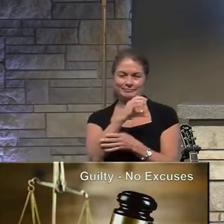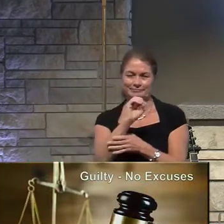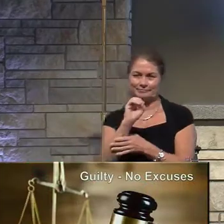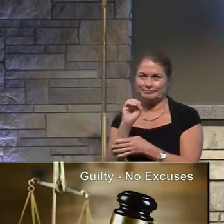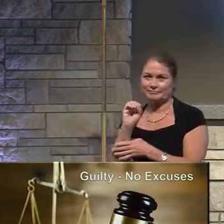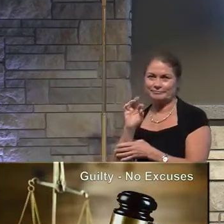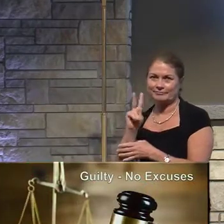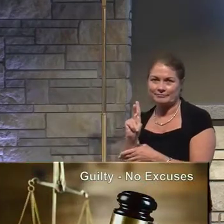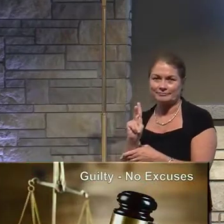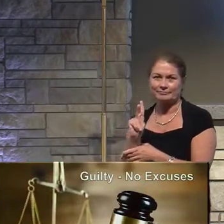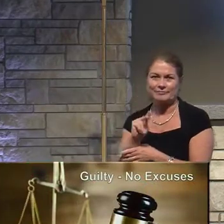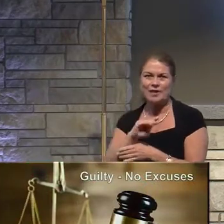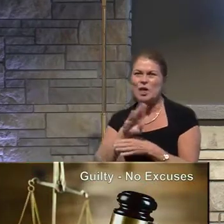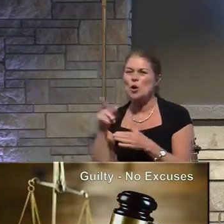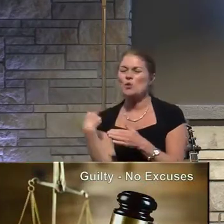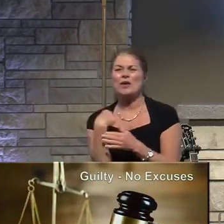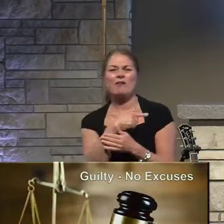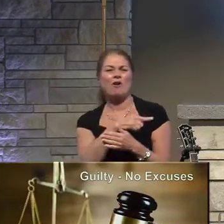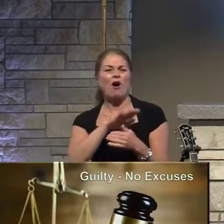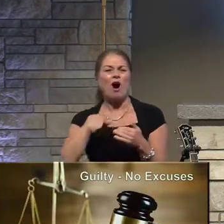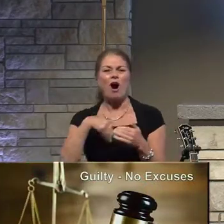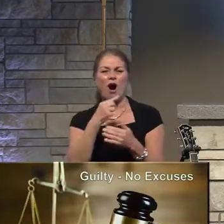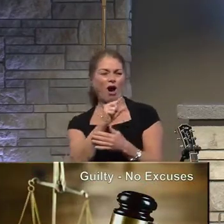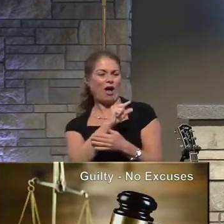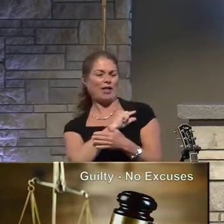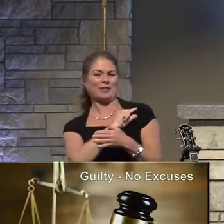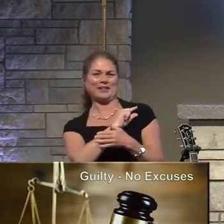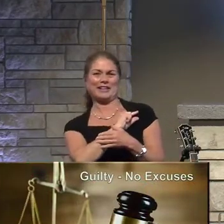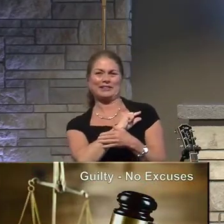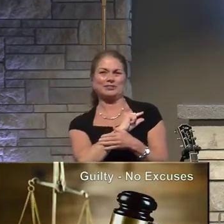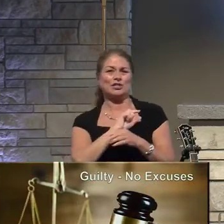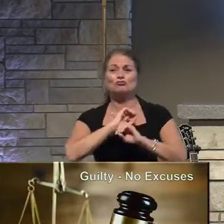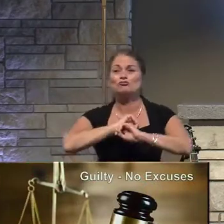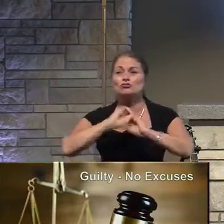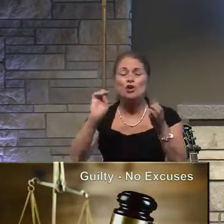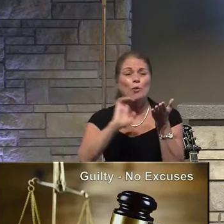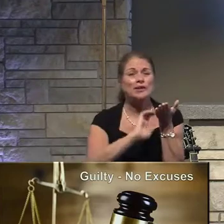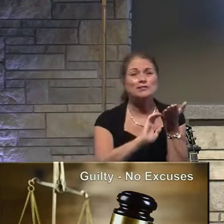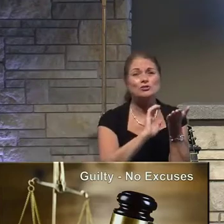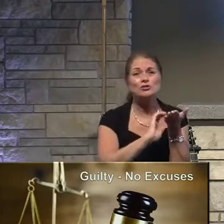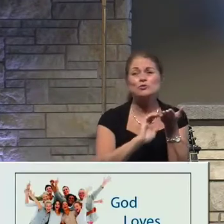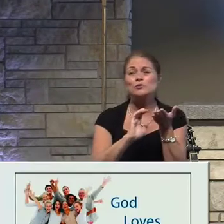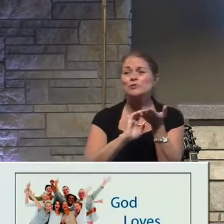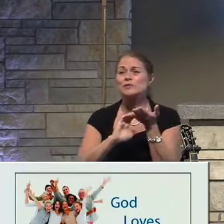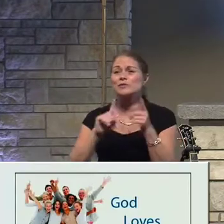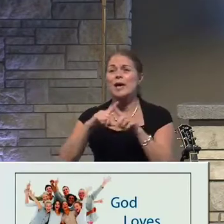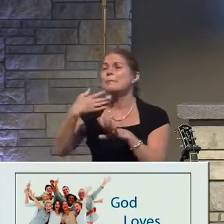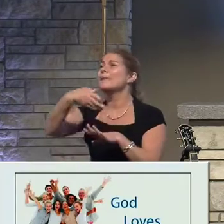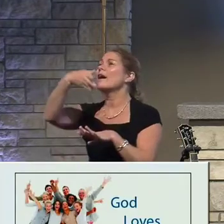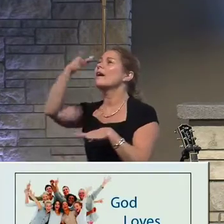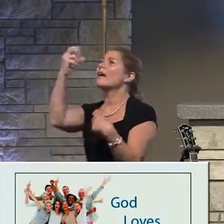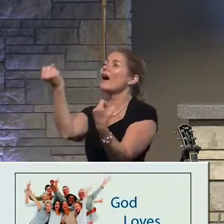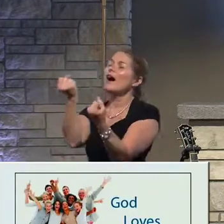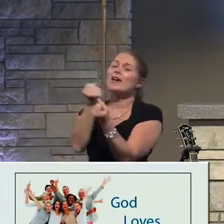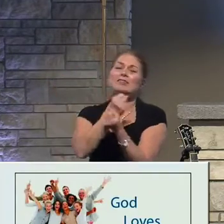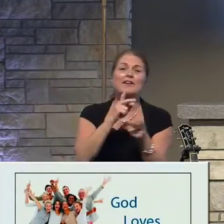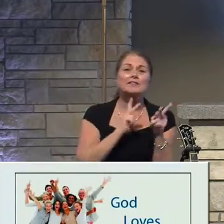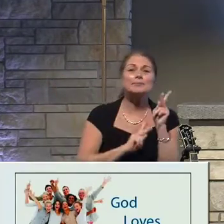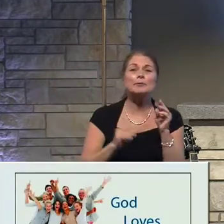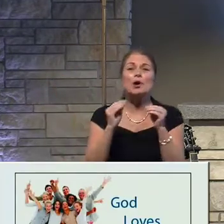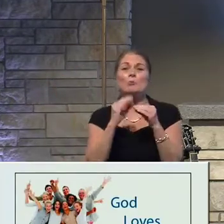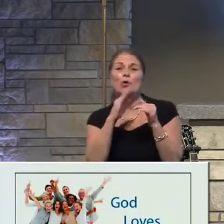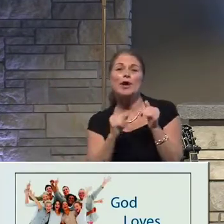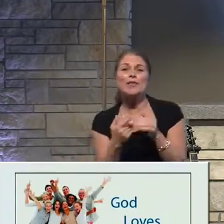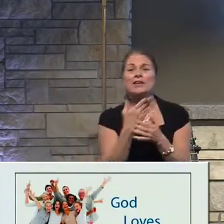All of us are guilty, and there are no excuses. But see, God loves people more